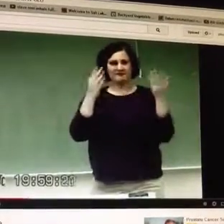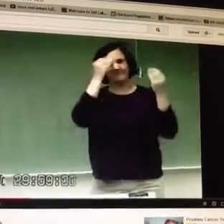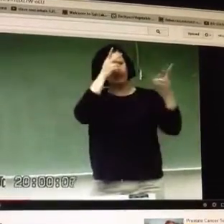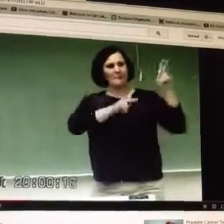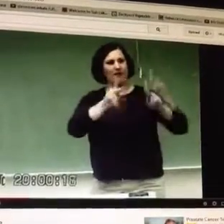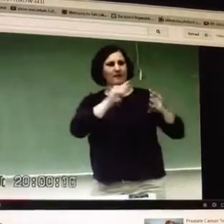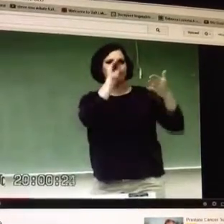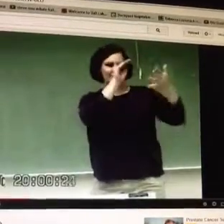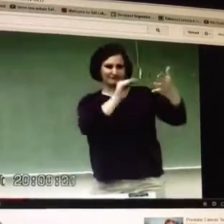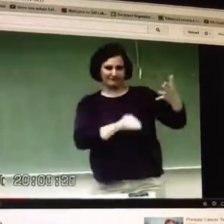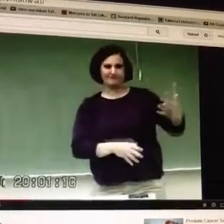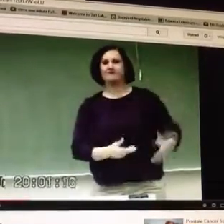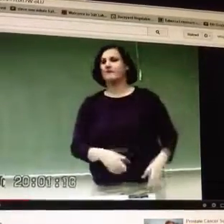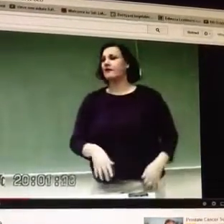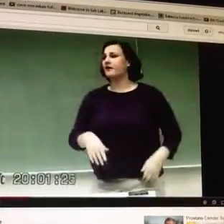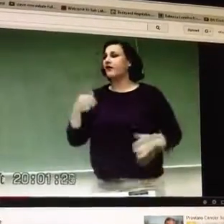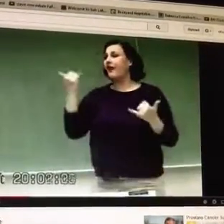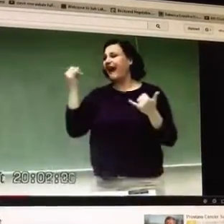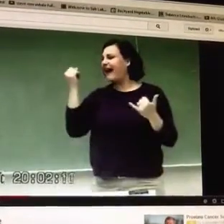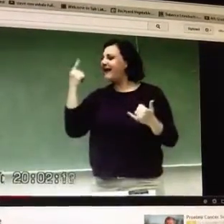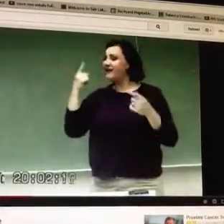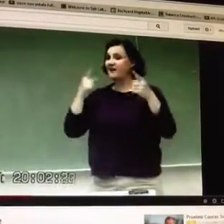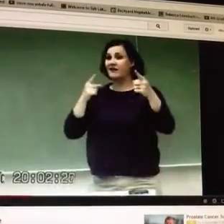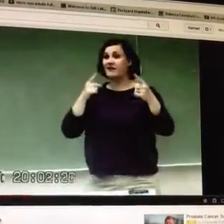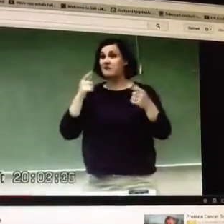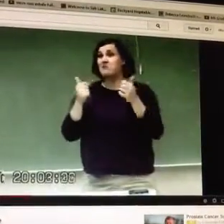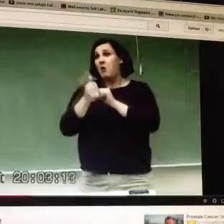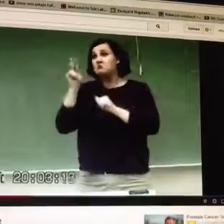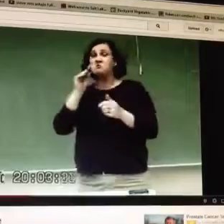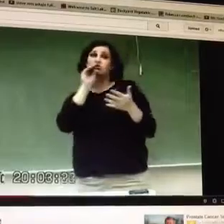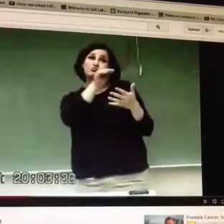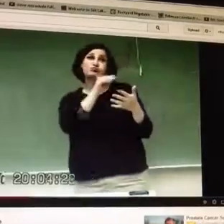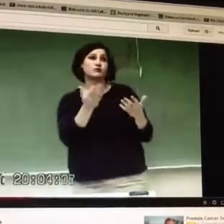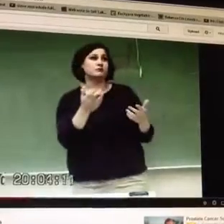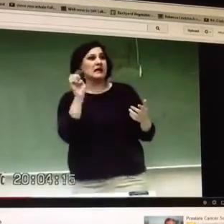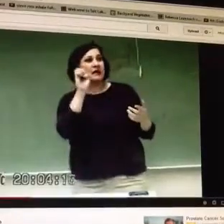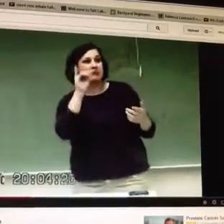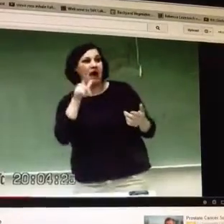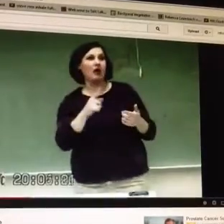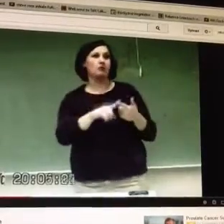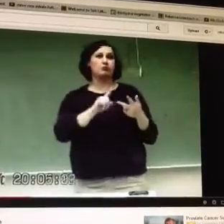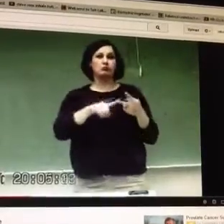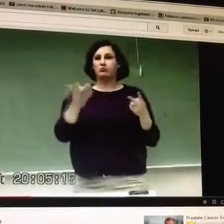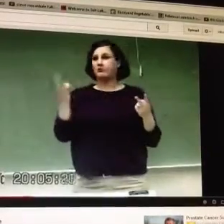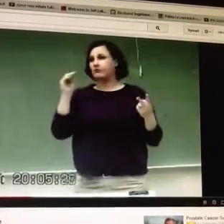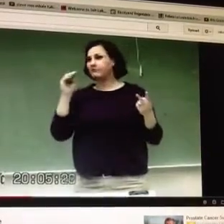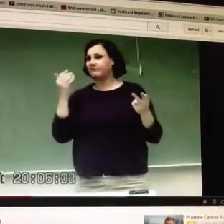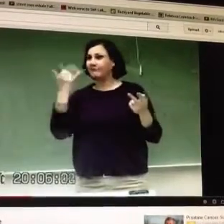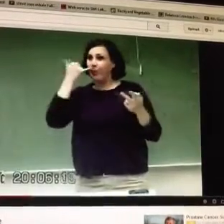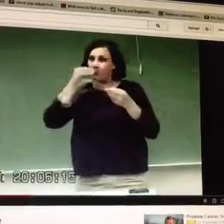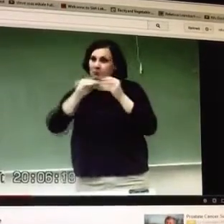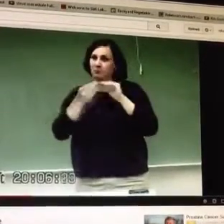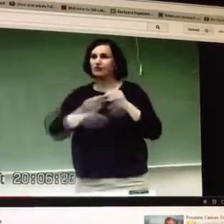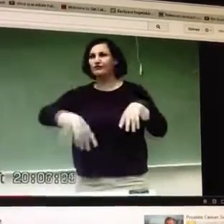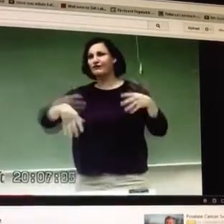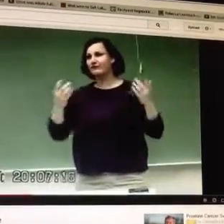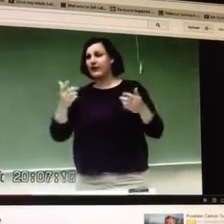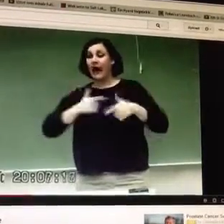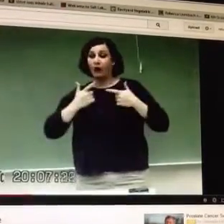one is contacts. Information about people in your life. Most people will put email, phone